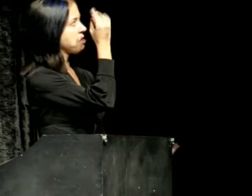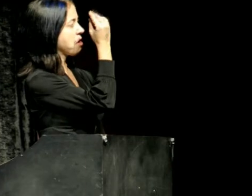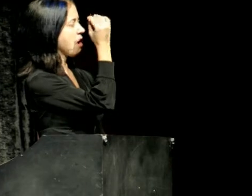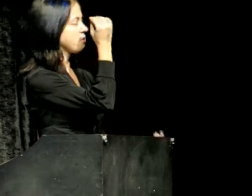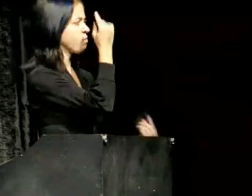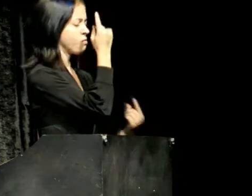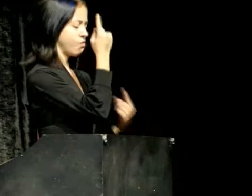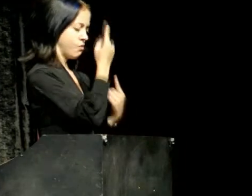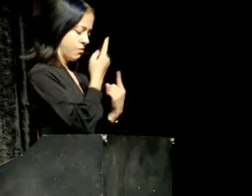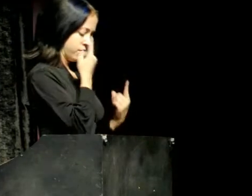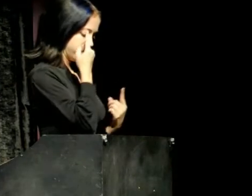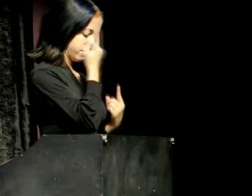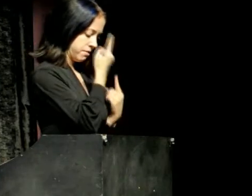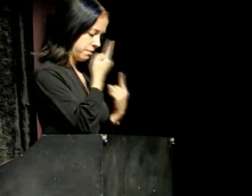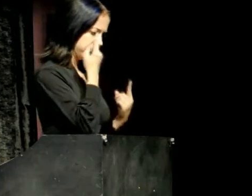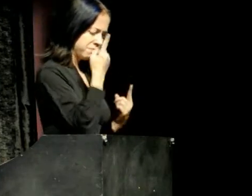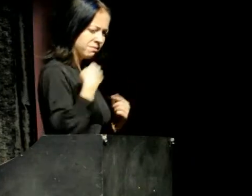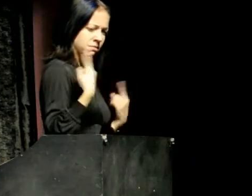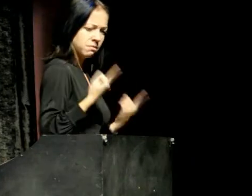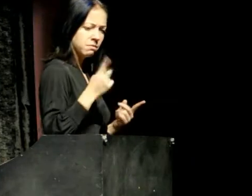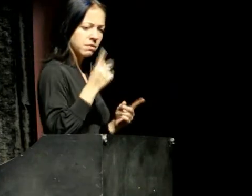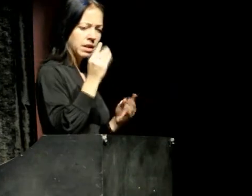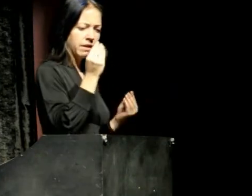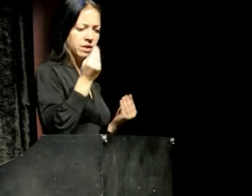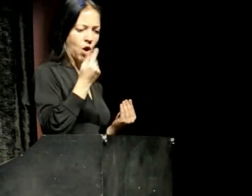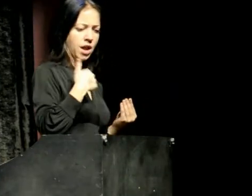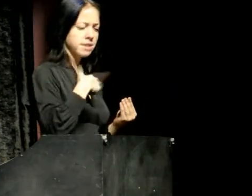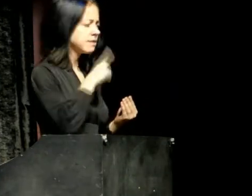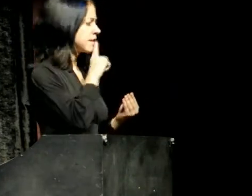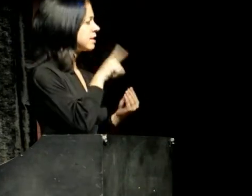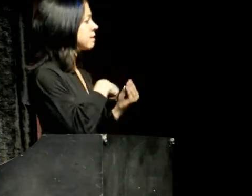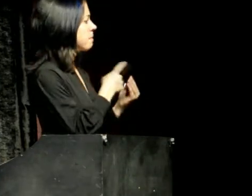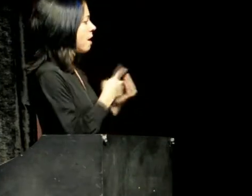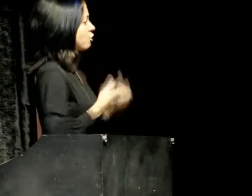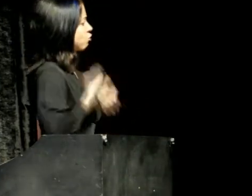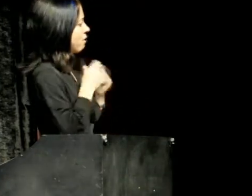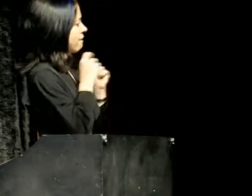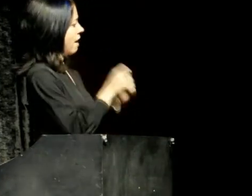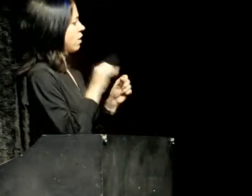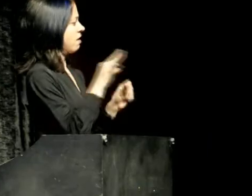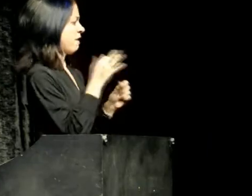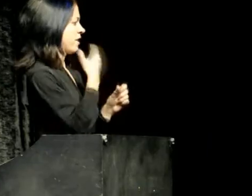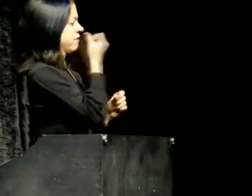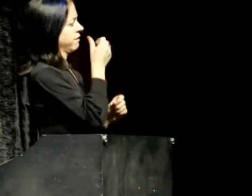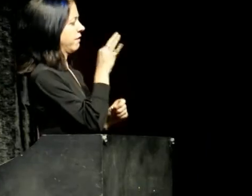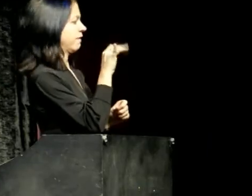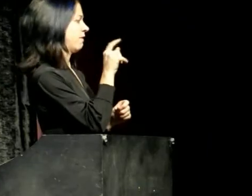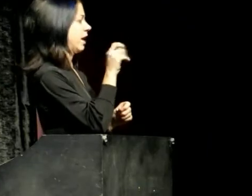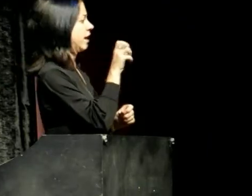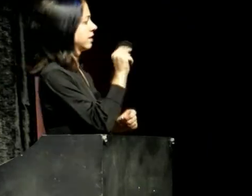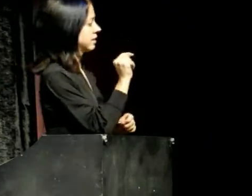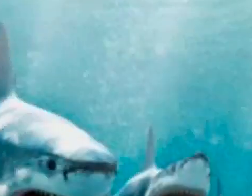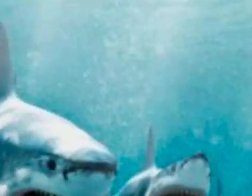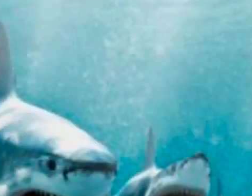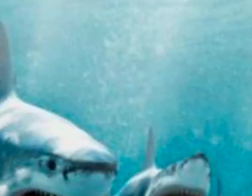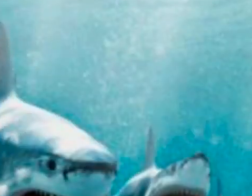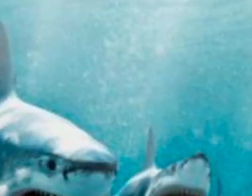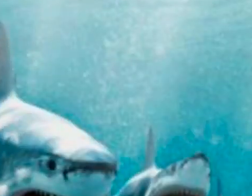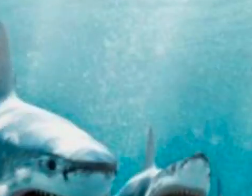historically we're taught it's all about survival of the fittest and, getting ahead, being all